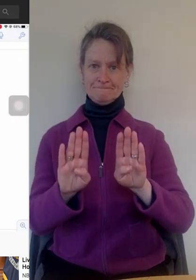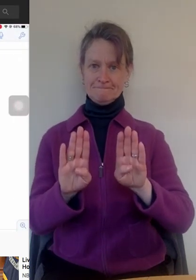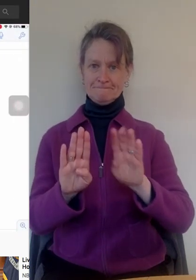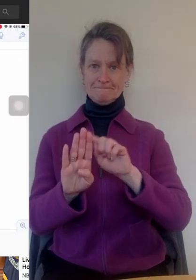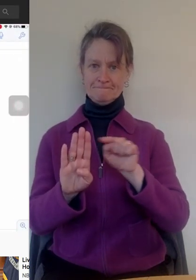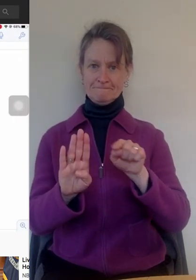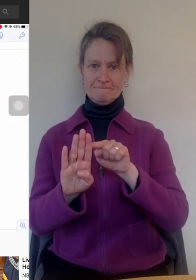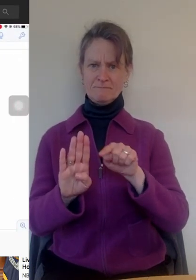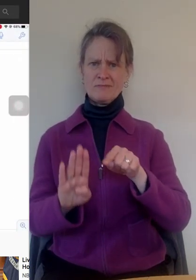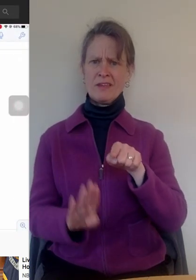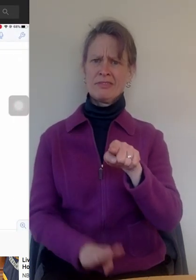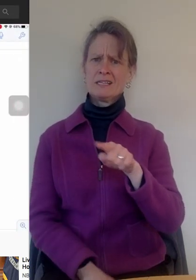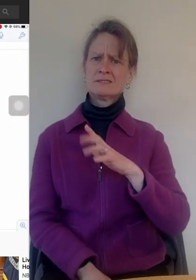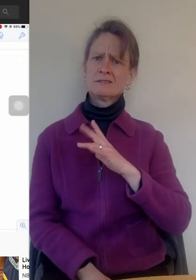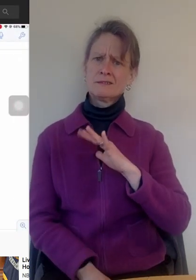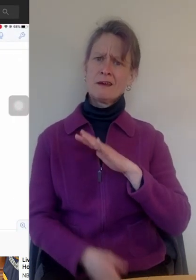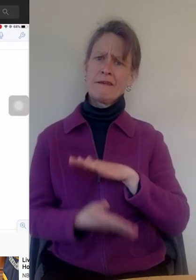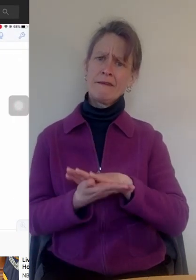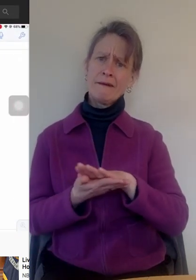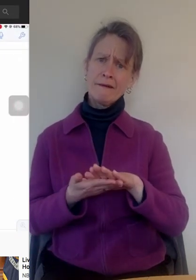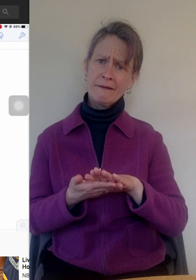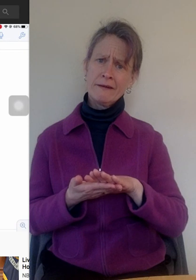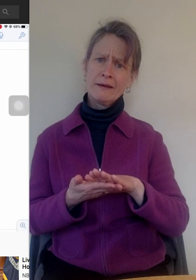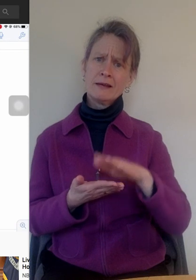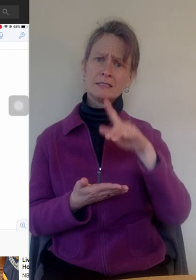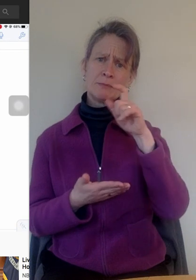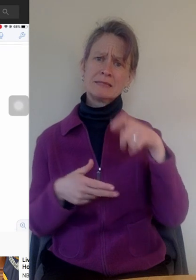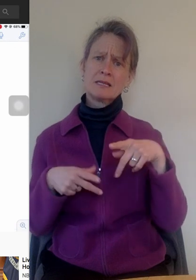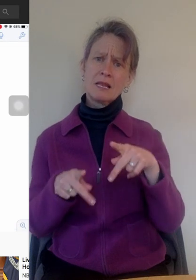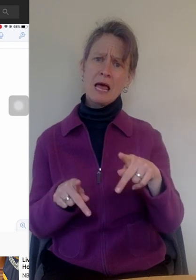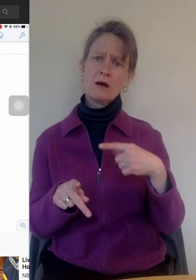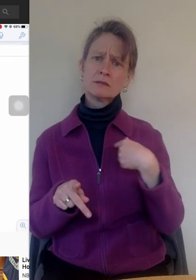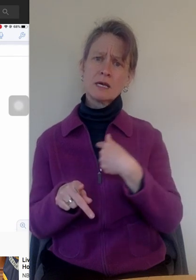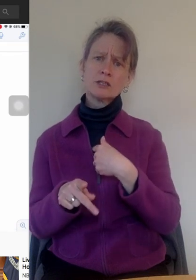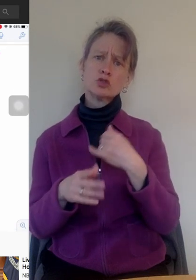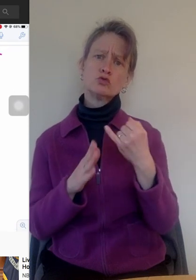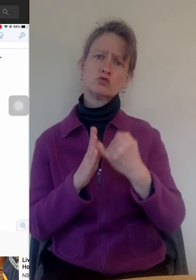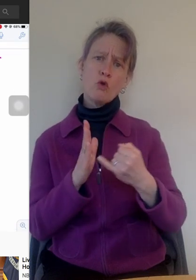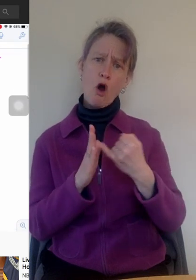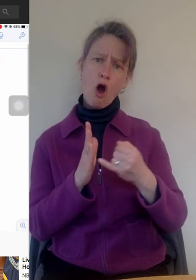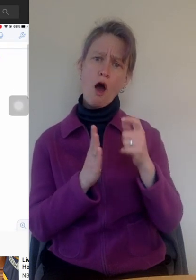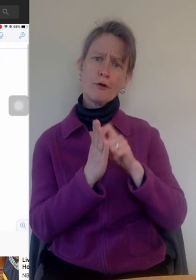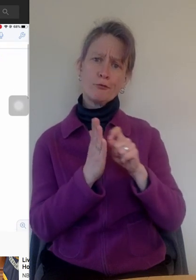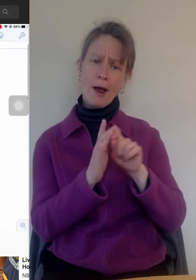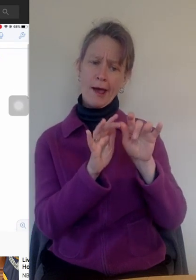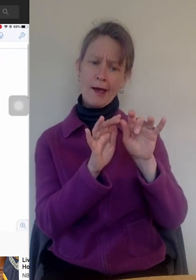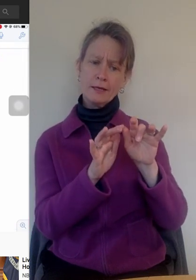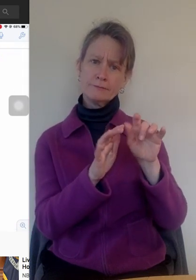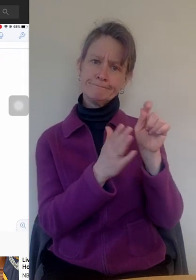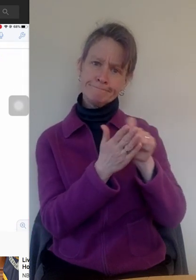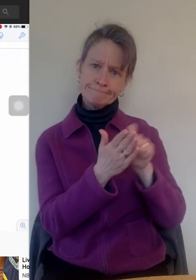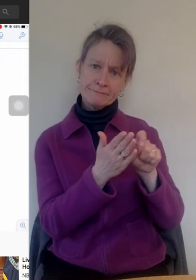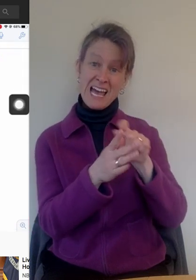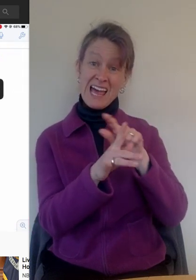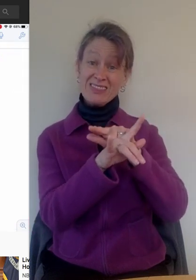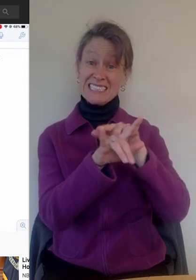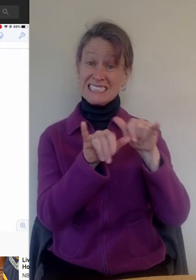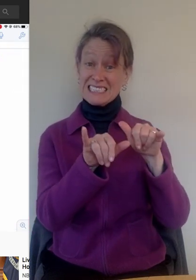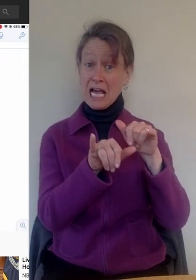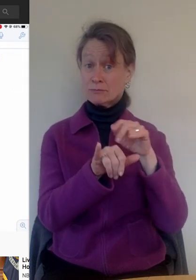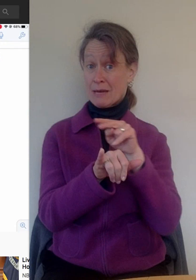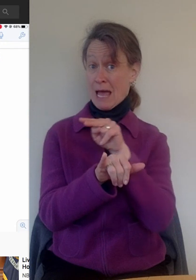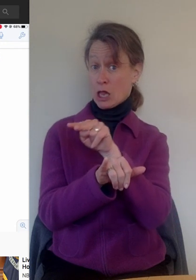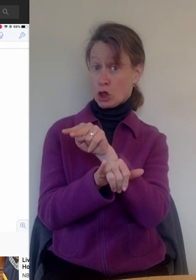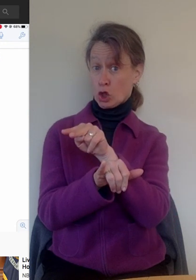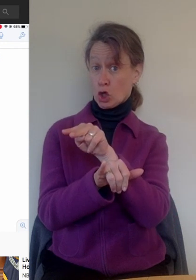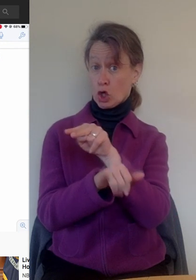This feature is nice because it allows us to draw and write out problems while we're looking at